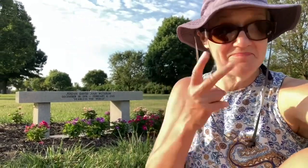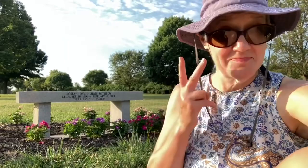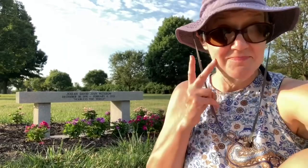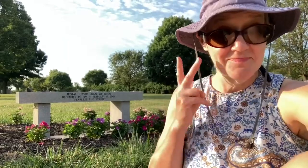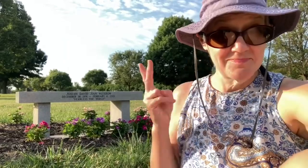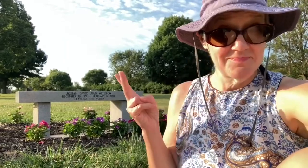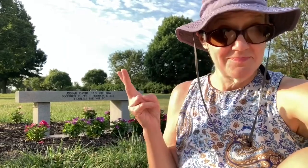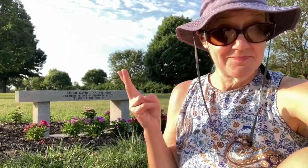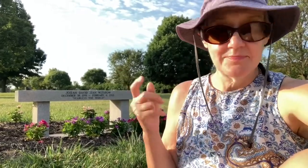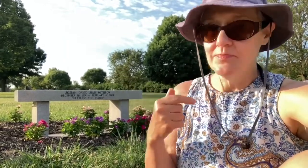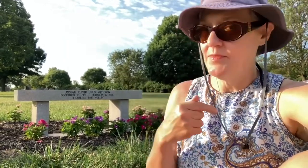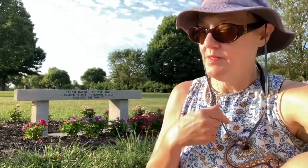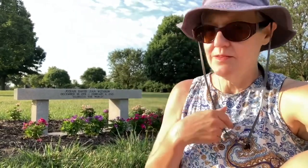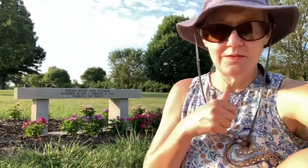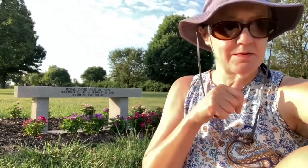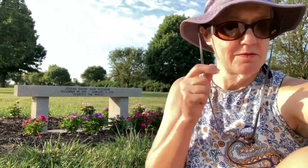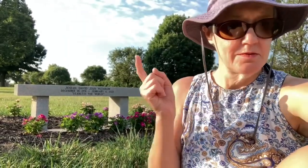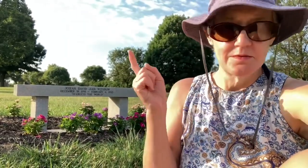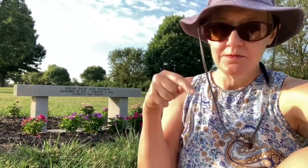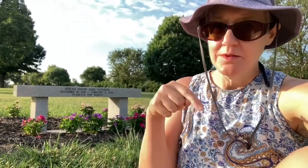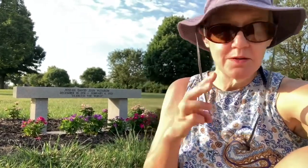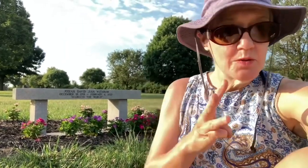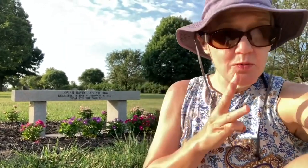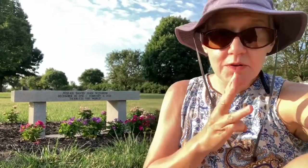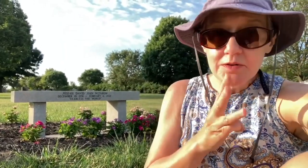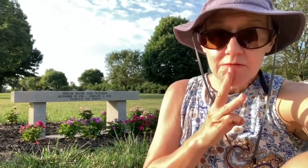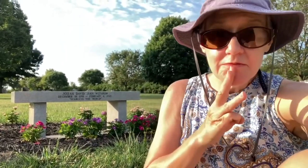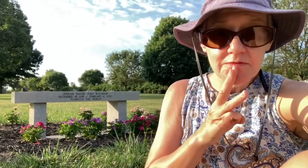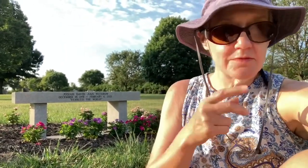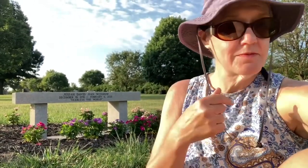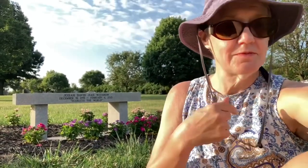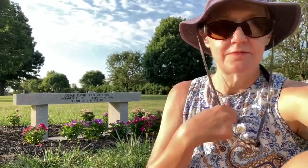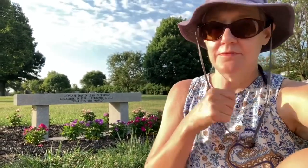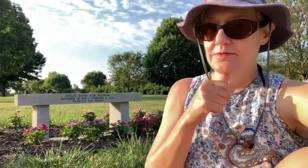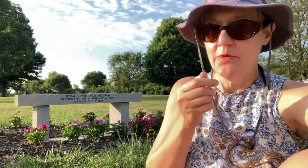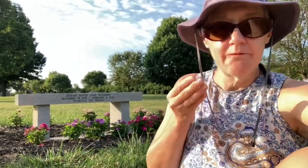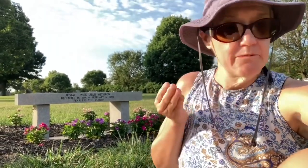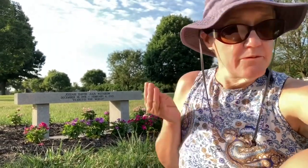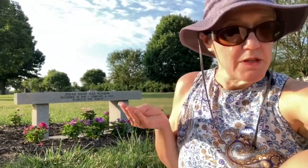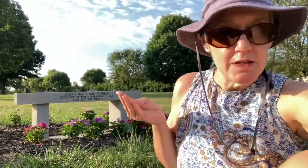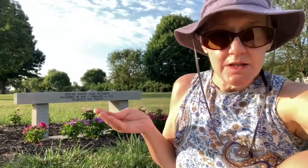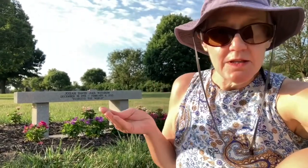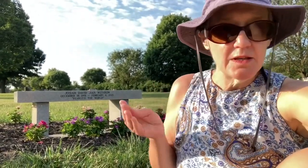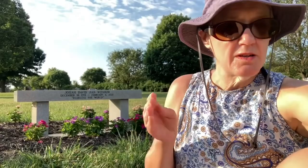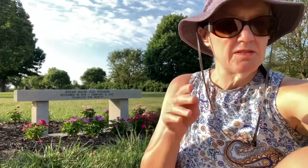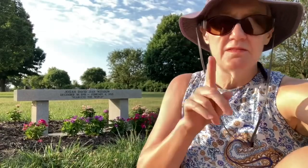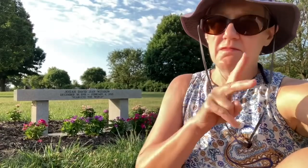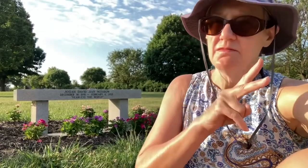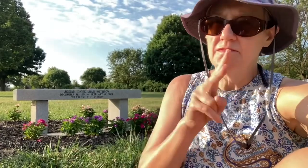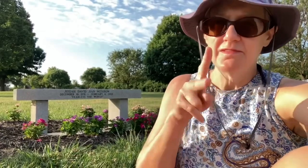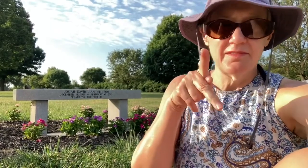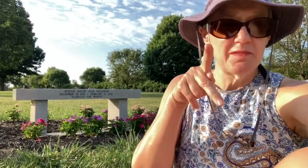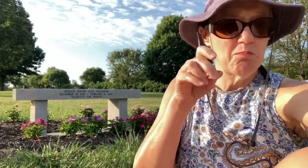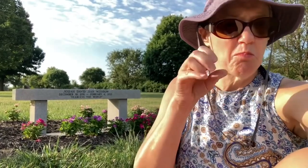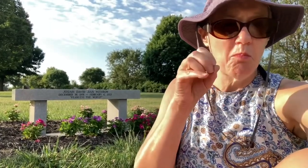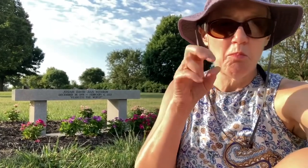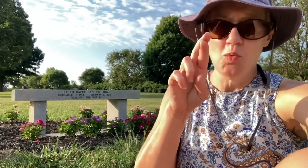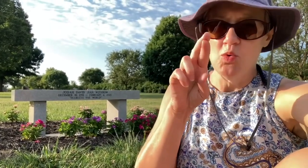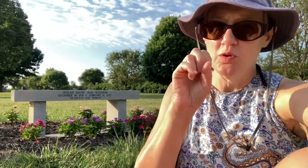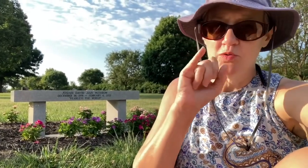started growing and flowering, and you can see how well they've done. I haven't come to water or feed them.